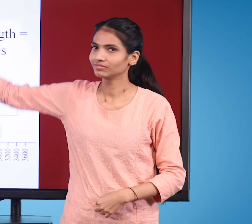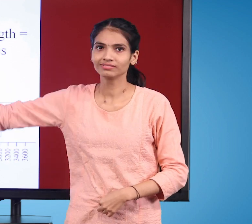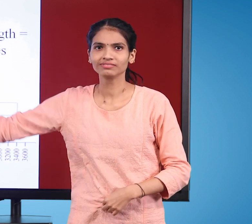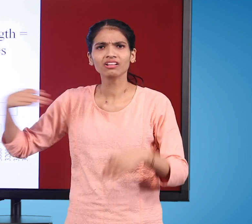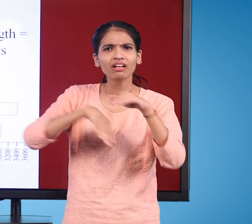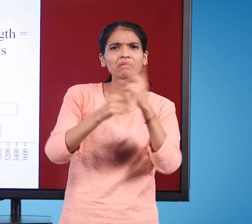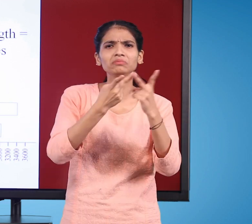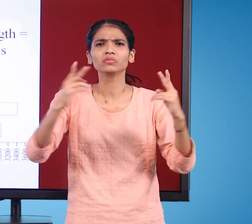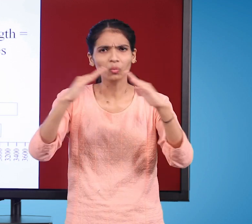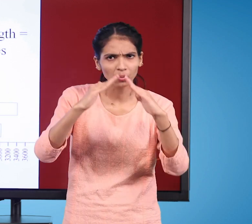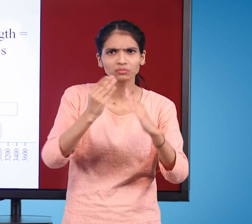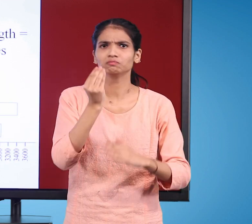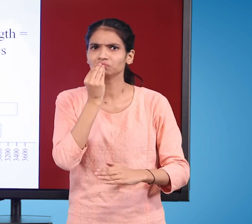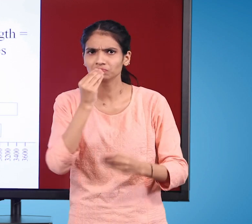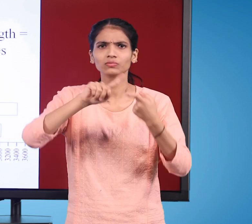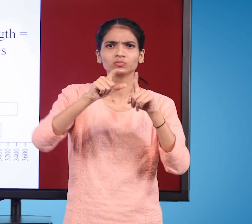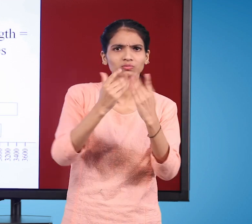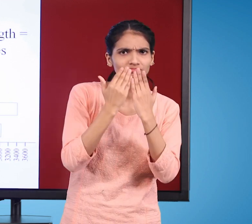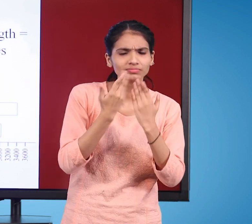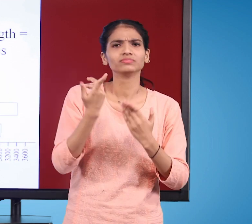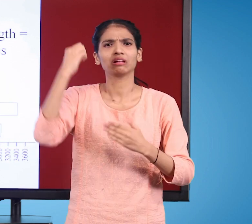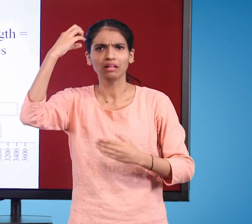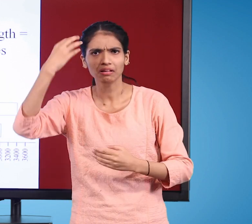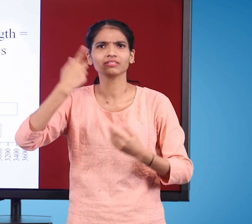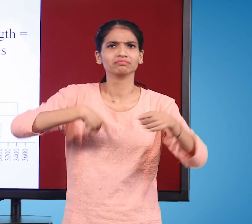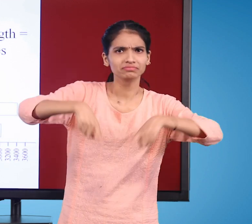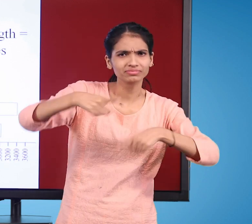line. Again, 1 unit length is equal to 200 rupees.